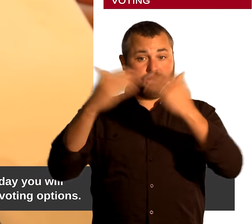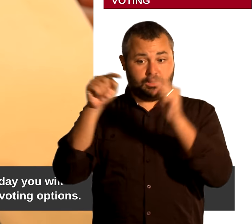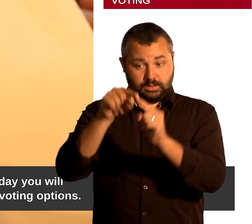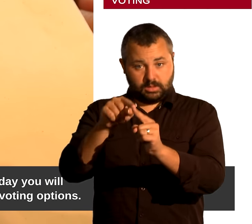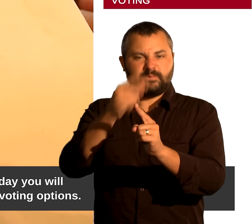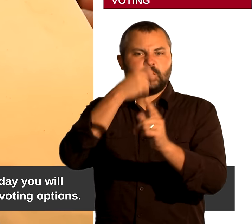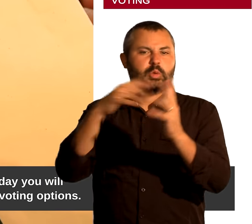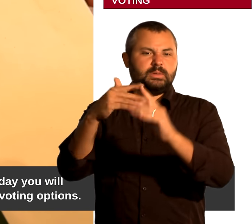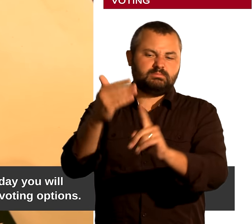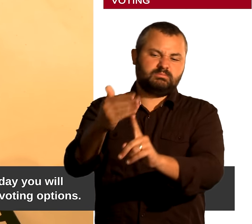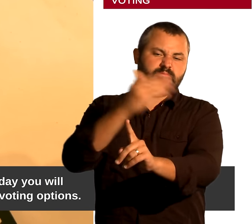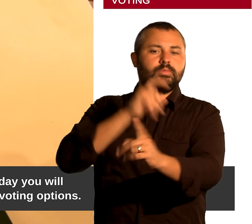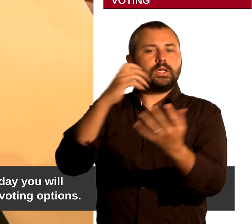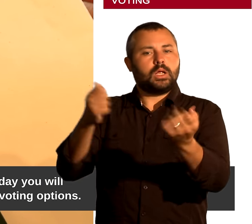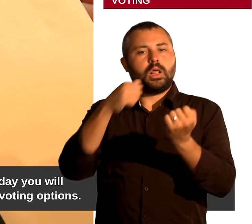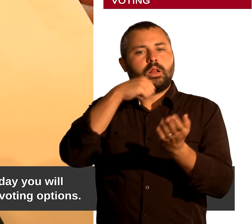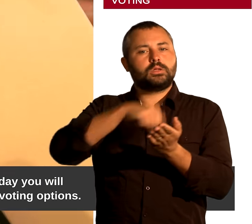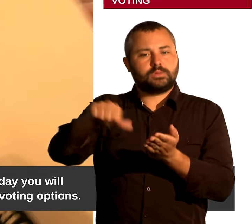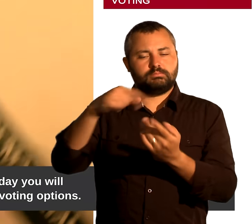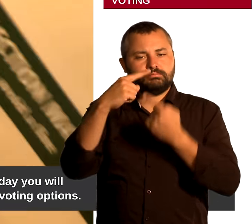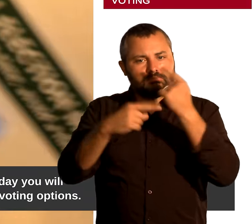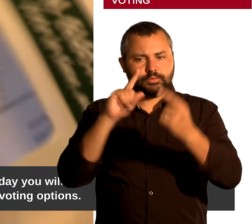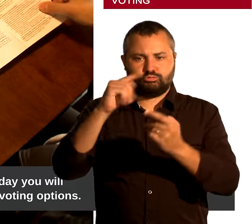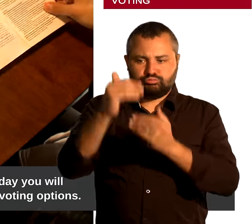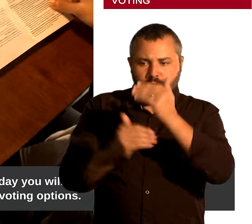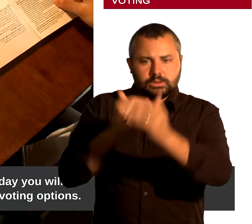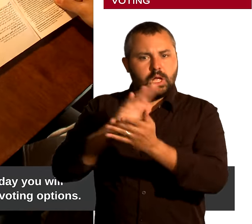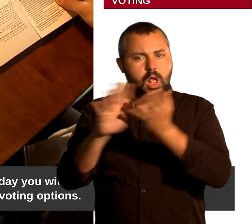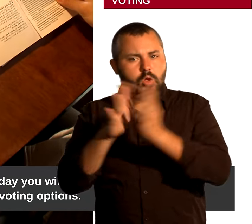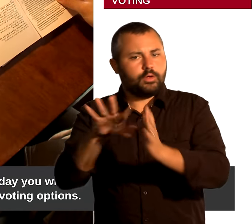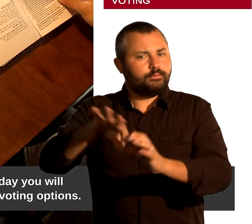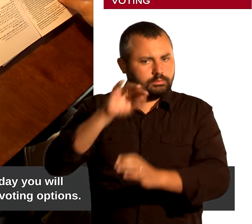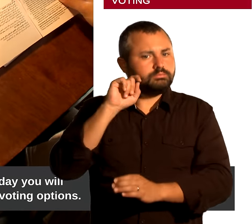A few weeks before election day, you'll receive a letter explaining your voting options.